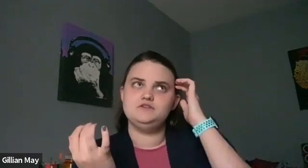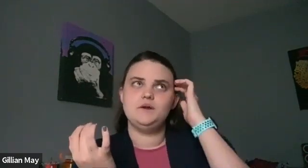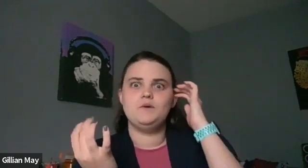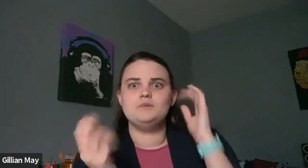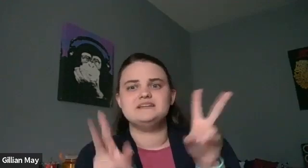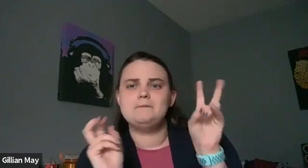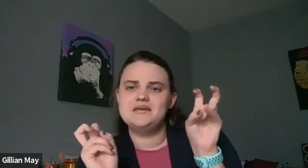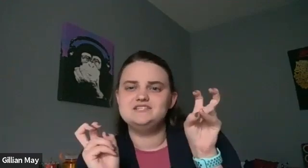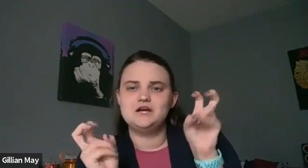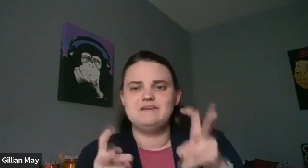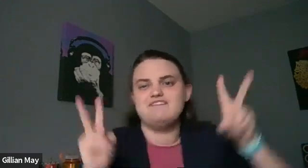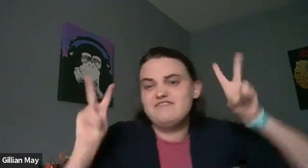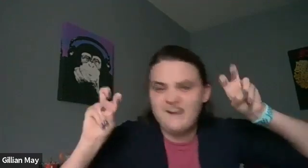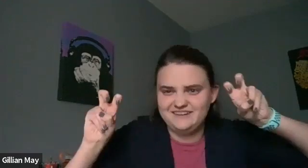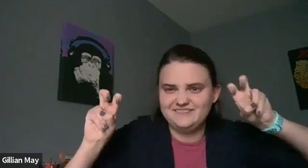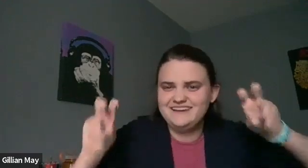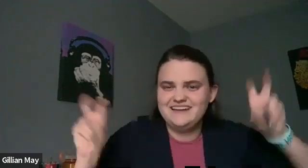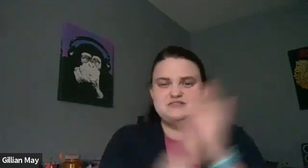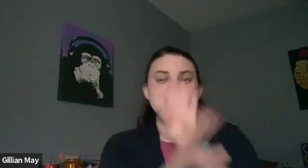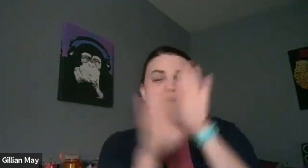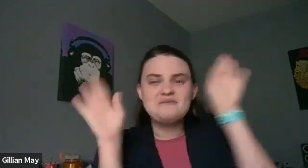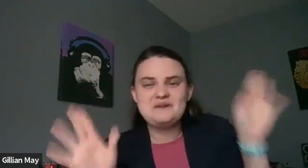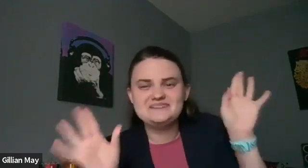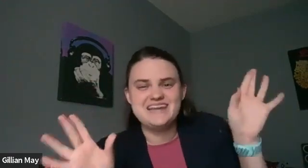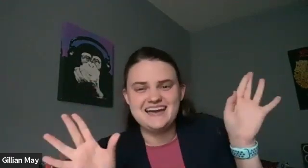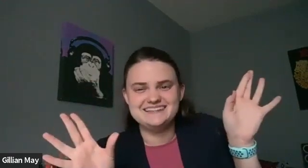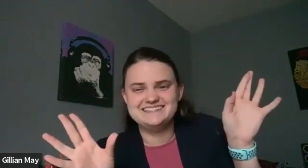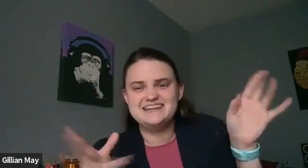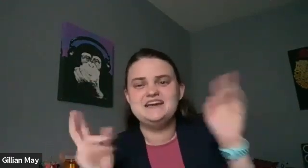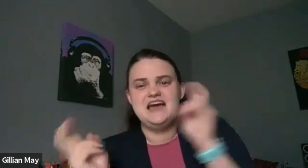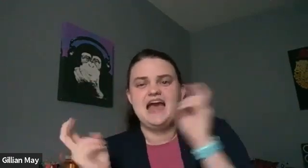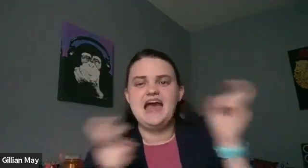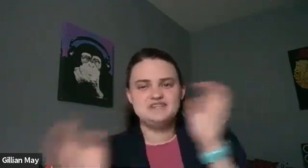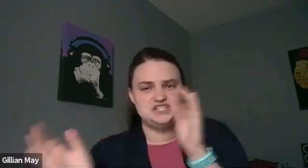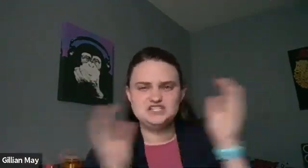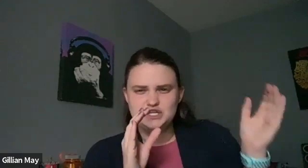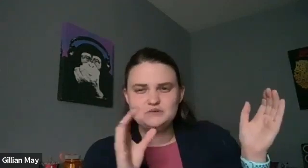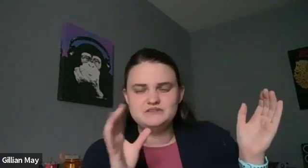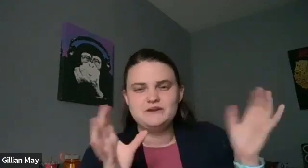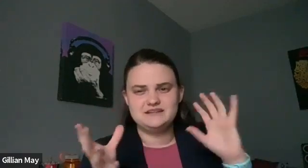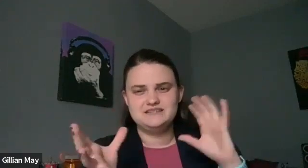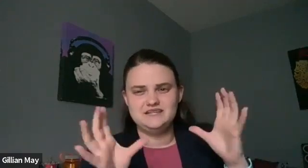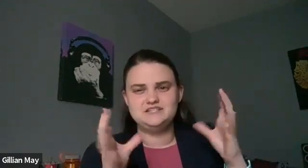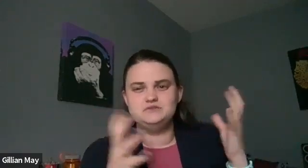doing one almost like a midterm and a final, even though they're not real tests, having just 2 different activities you can